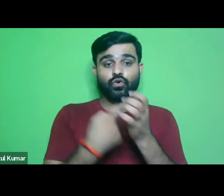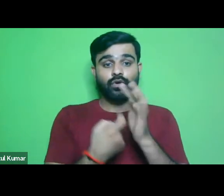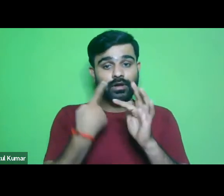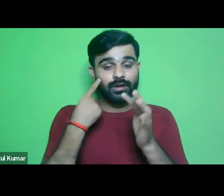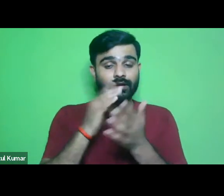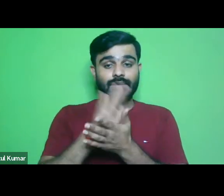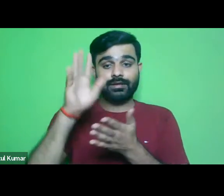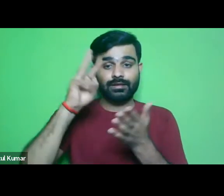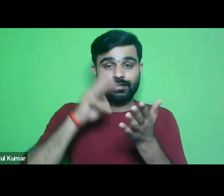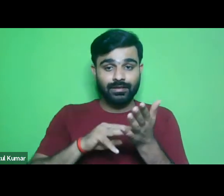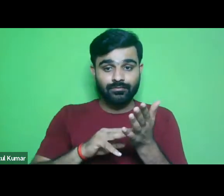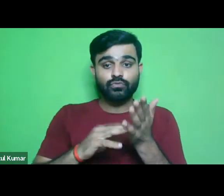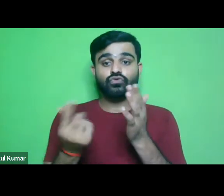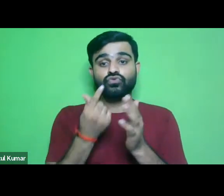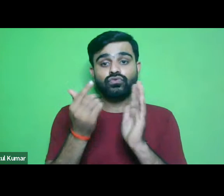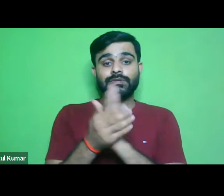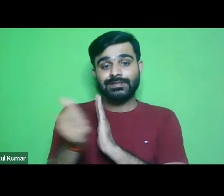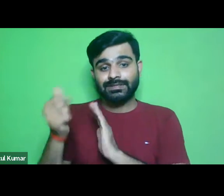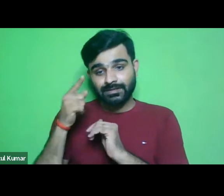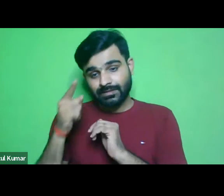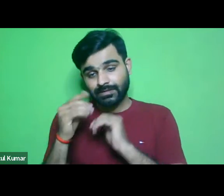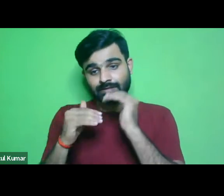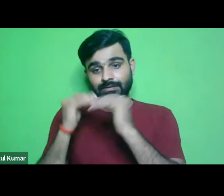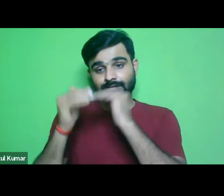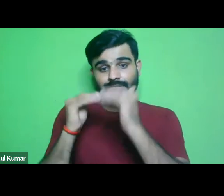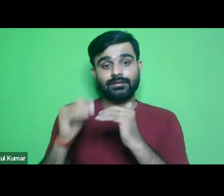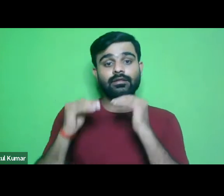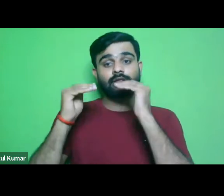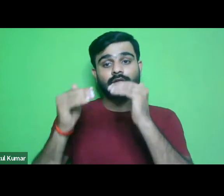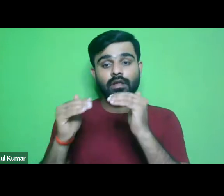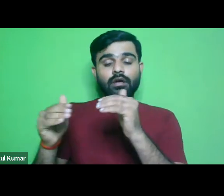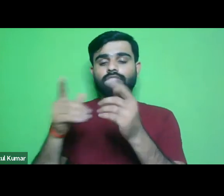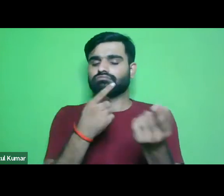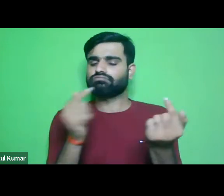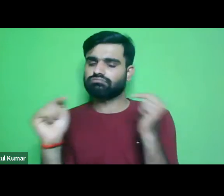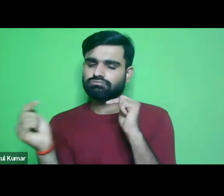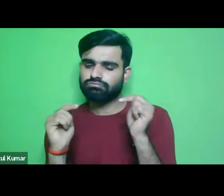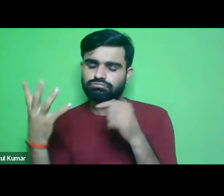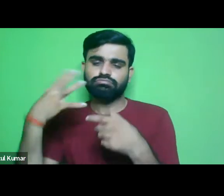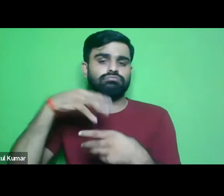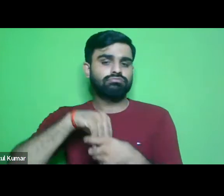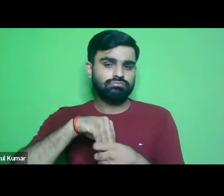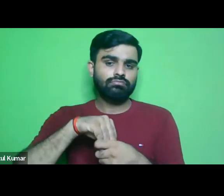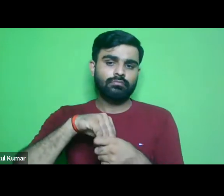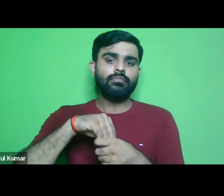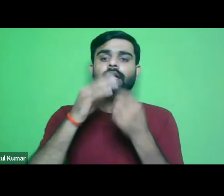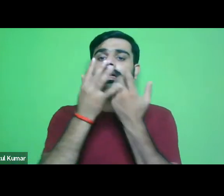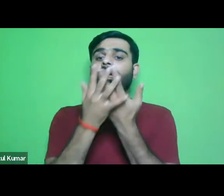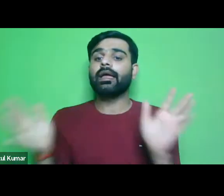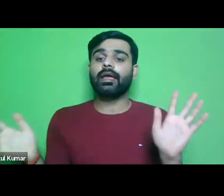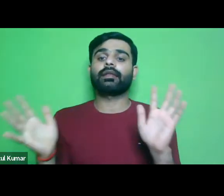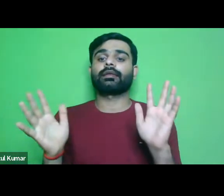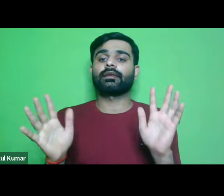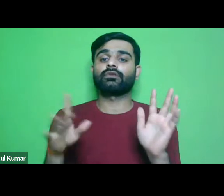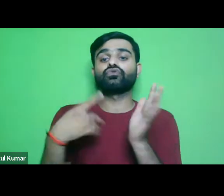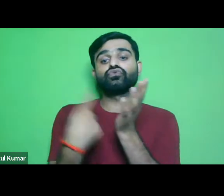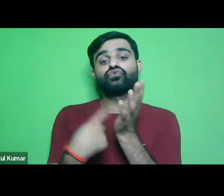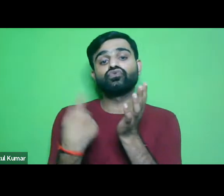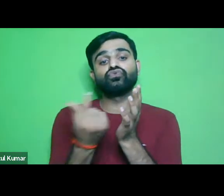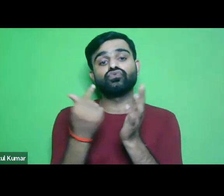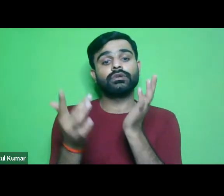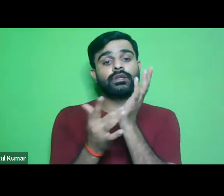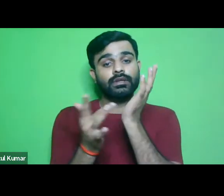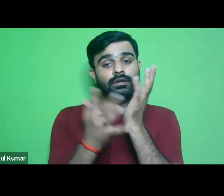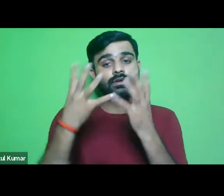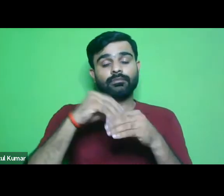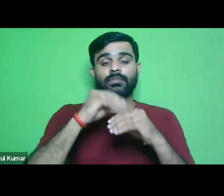it's a high-risk case, then there are a heightened level of obligations that should be imposed upon any entity that is using that technology, including